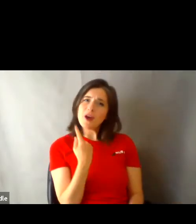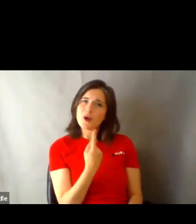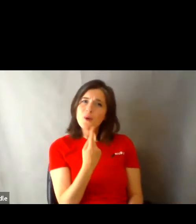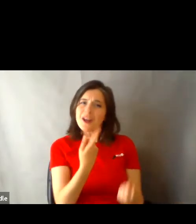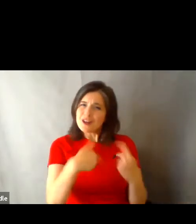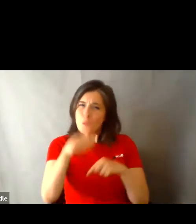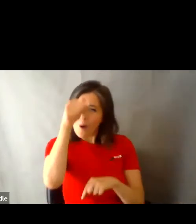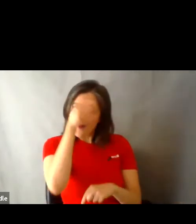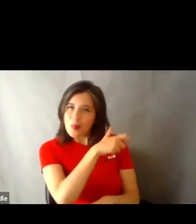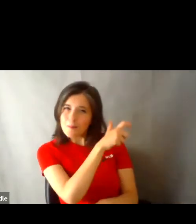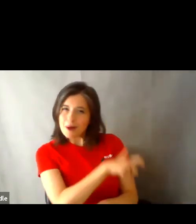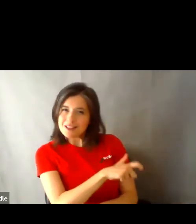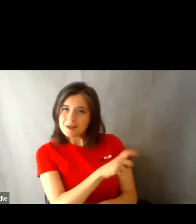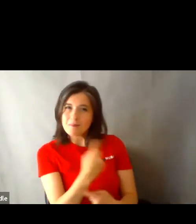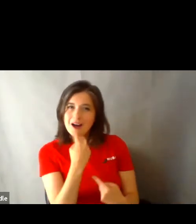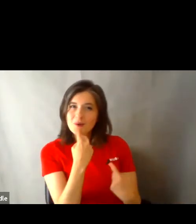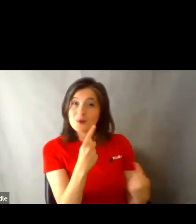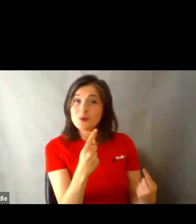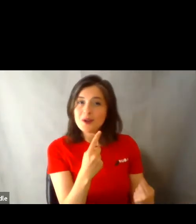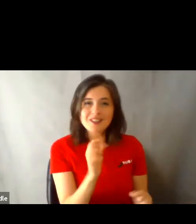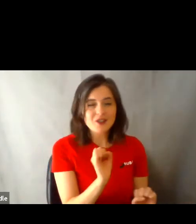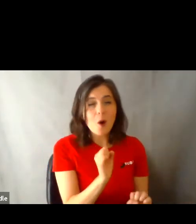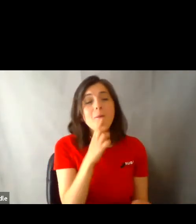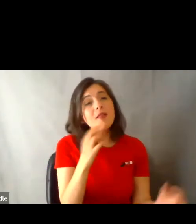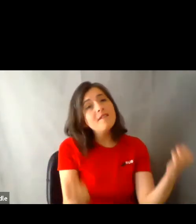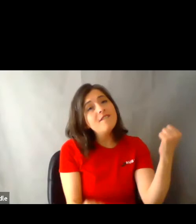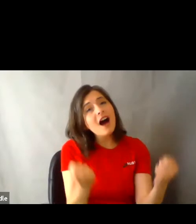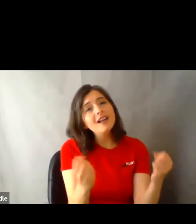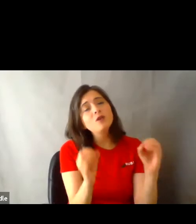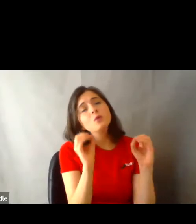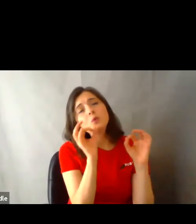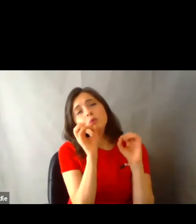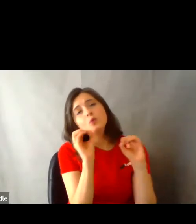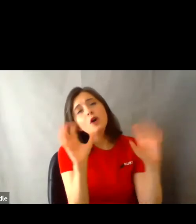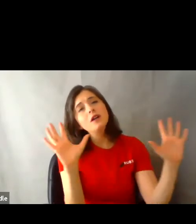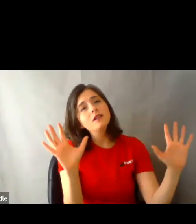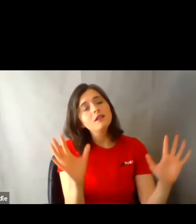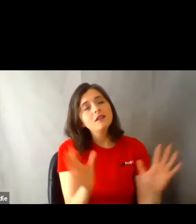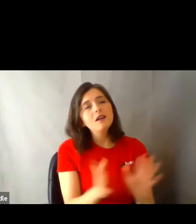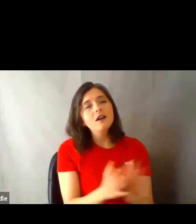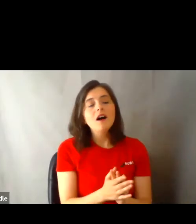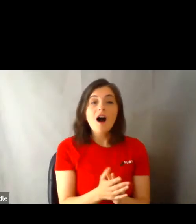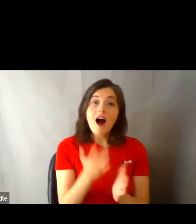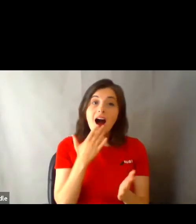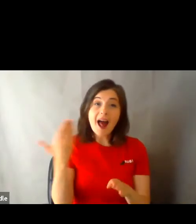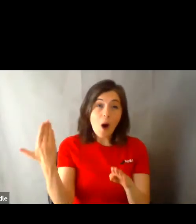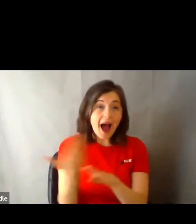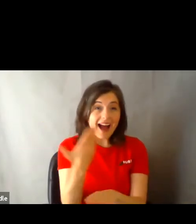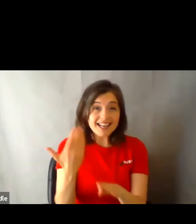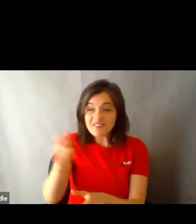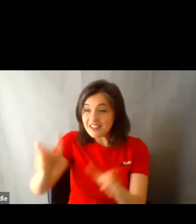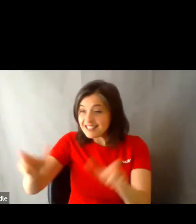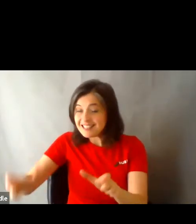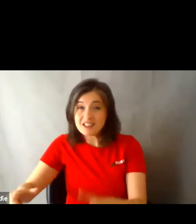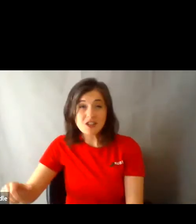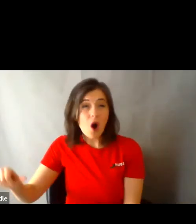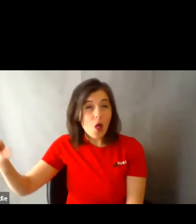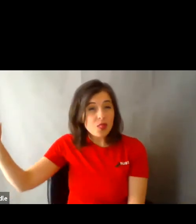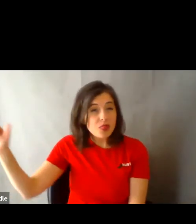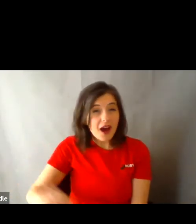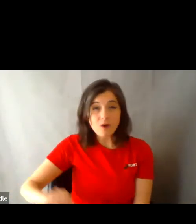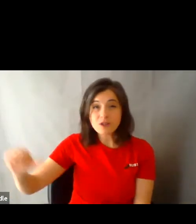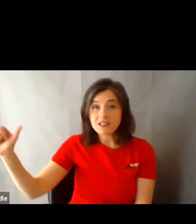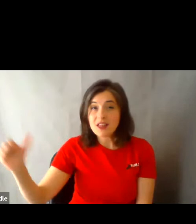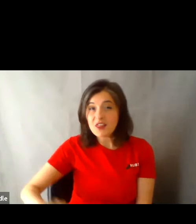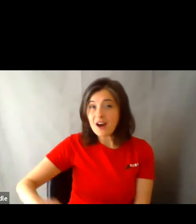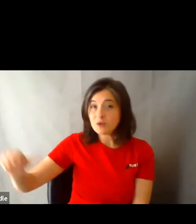moment. Lorraine, what a superstar, and our activists swiped thousands and thousands of Metro newspapers in this